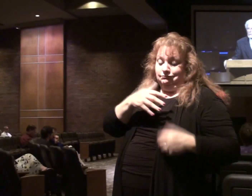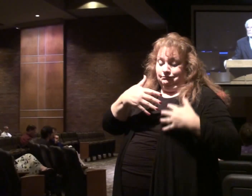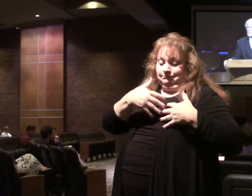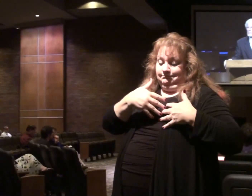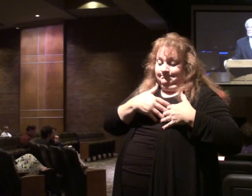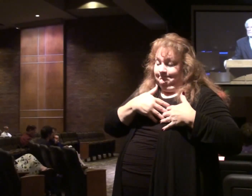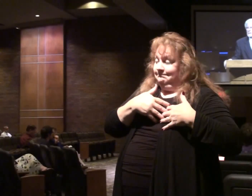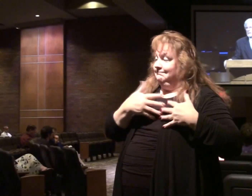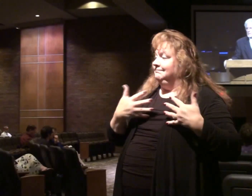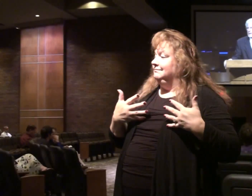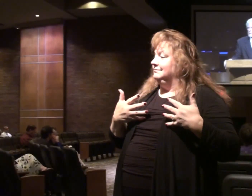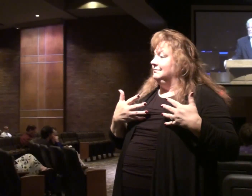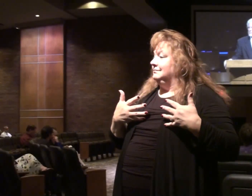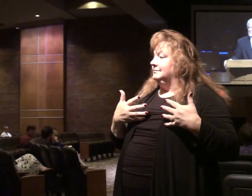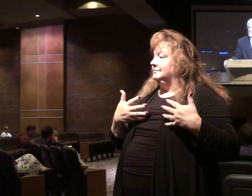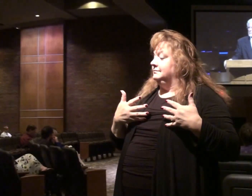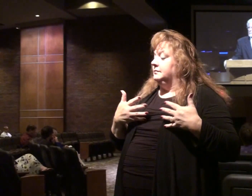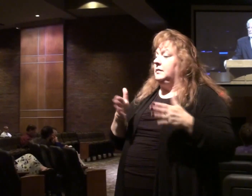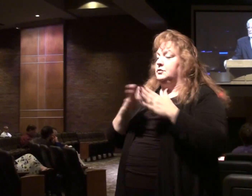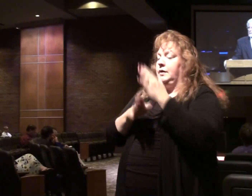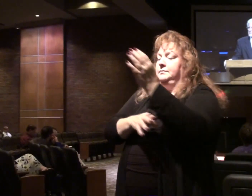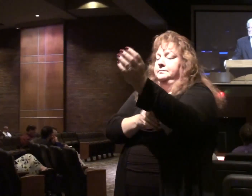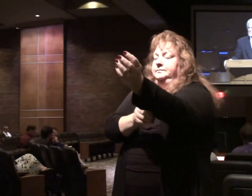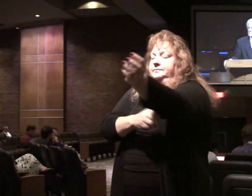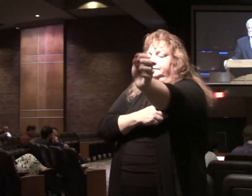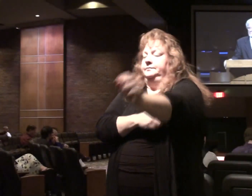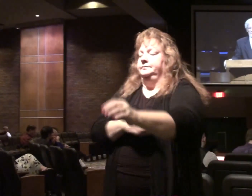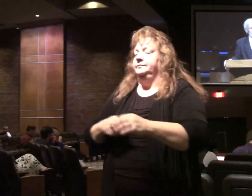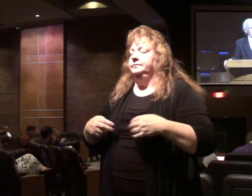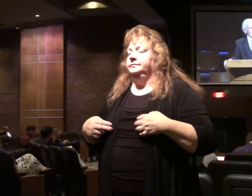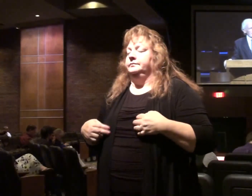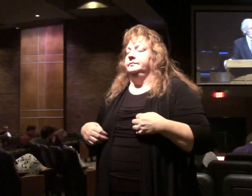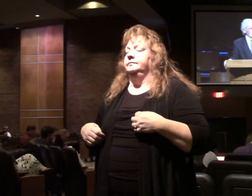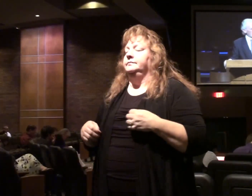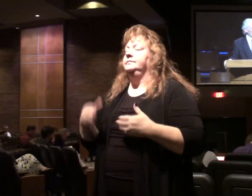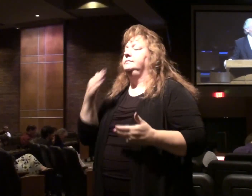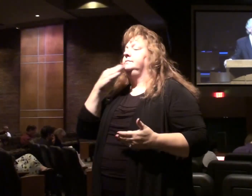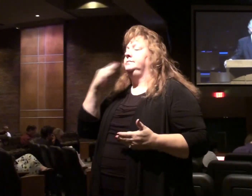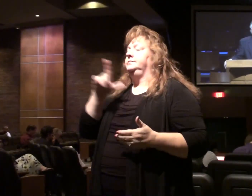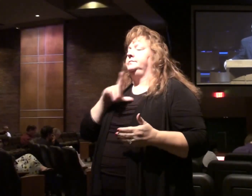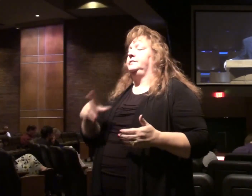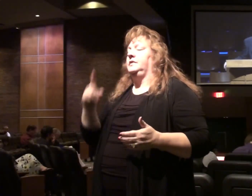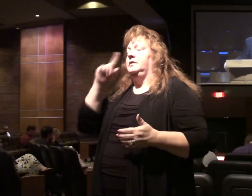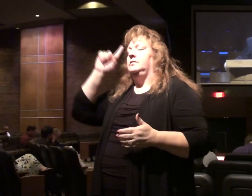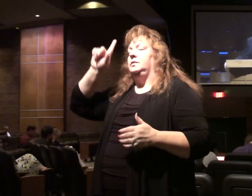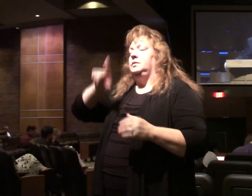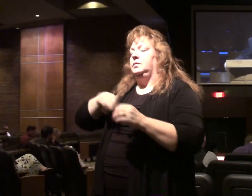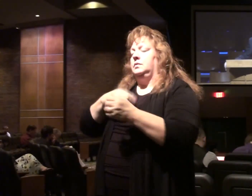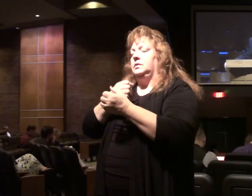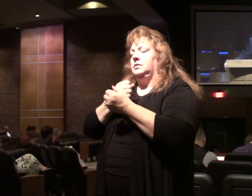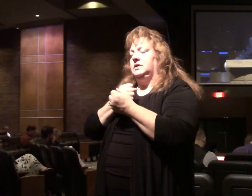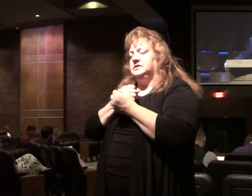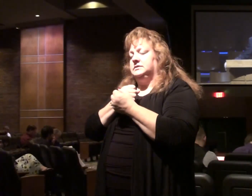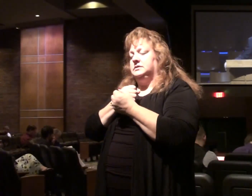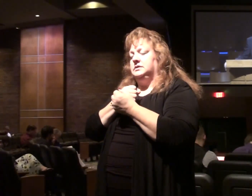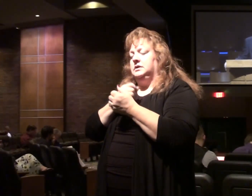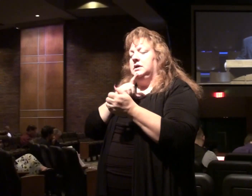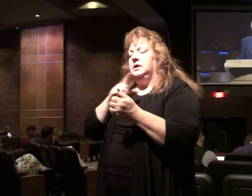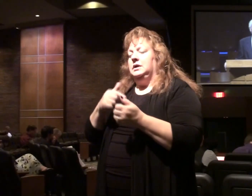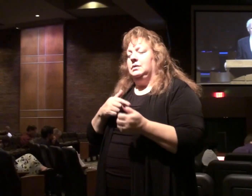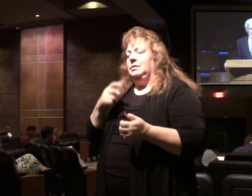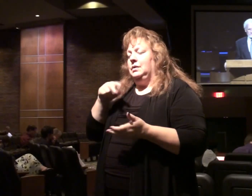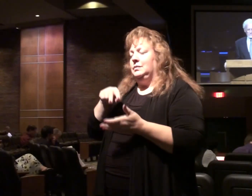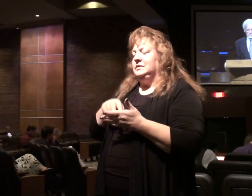word somewhere in that heart. Let's pray together. Thank you, Lord, for your grace. Lord, we